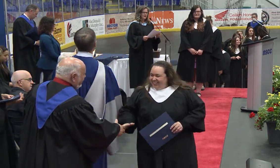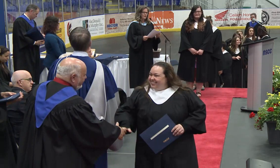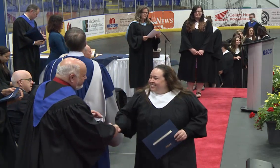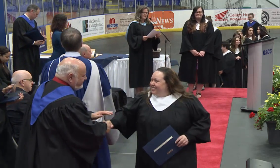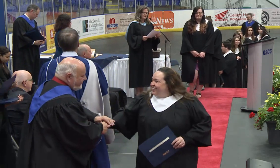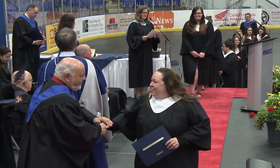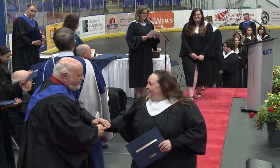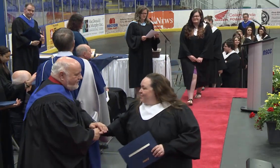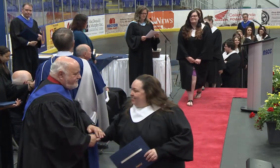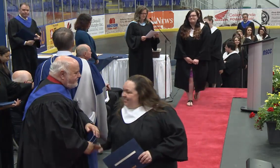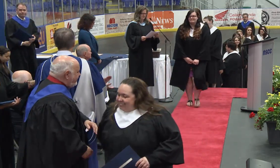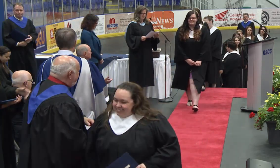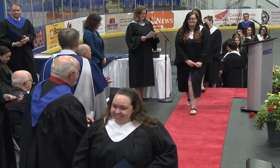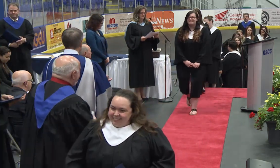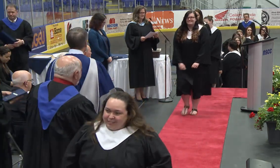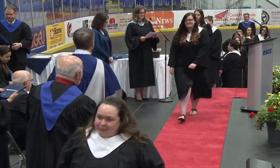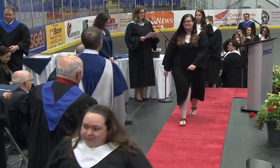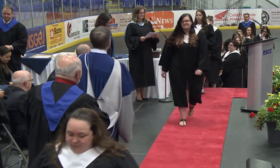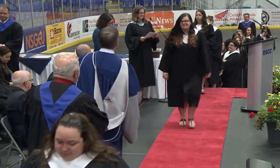Erica Whitman.